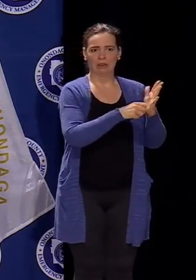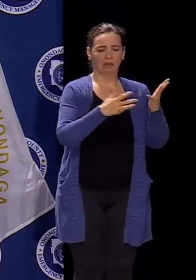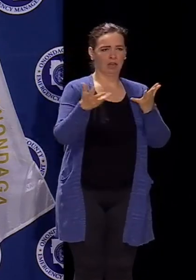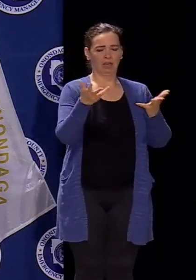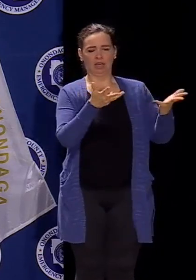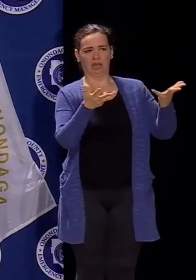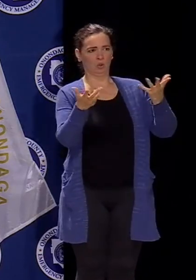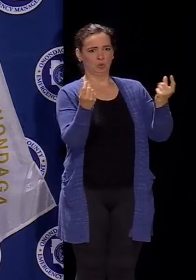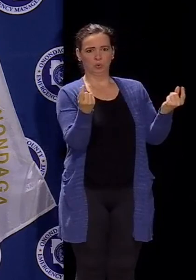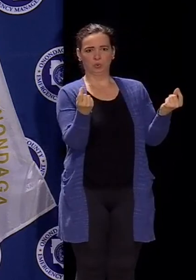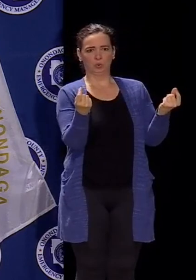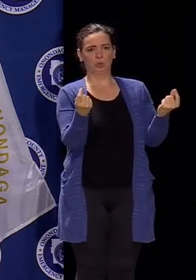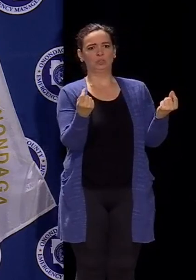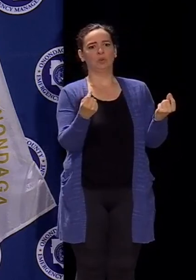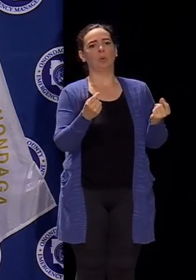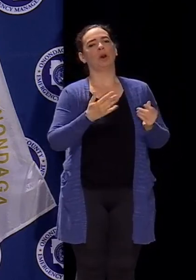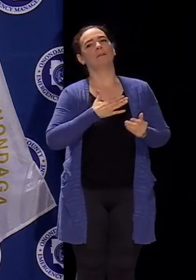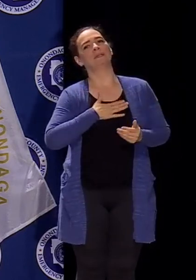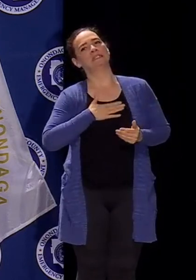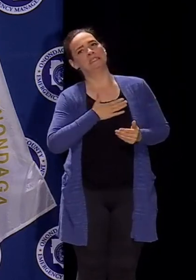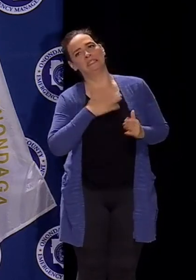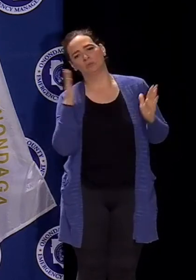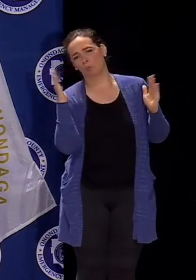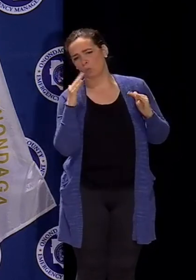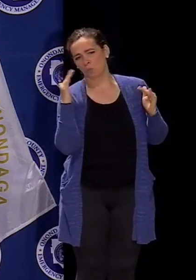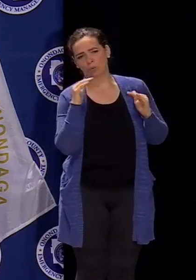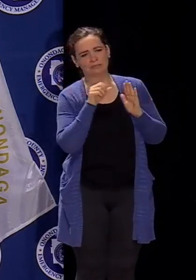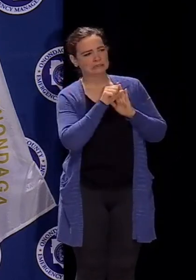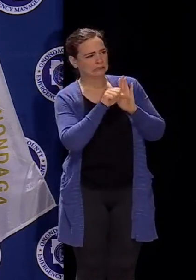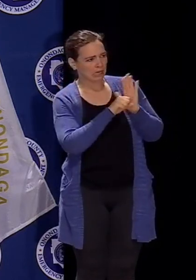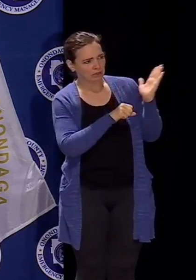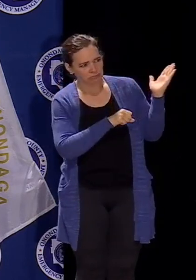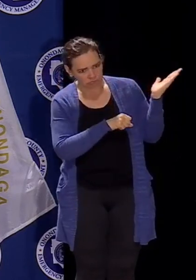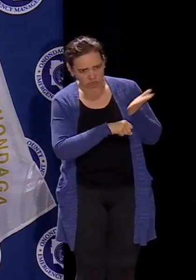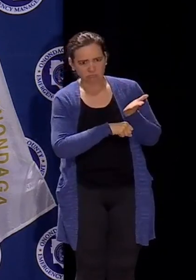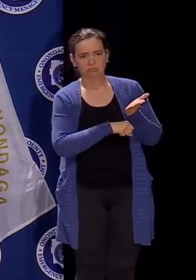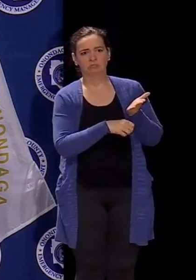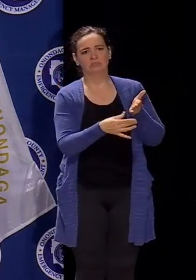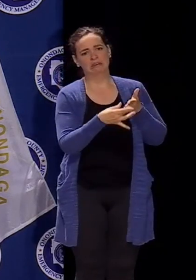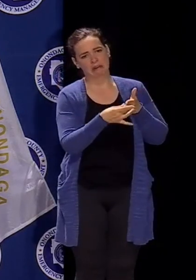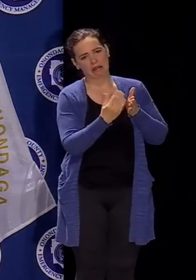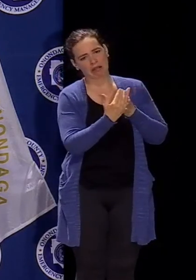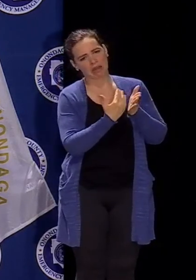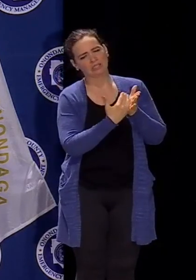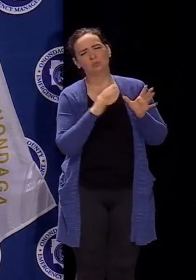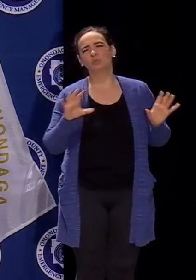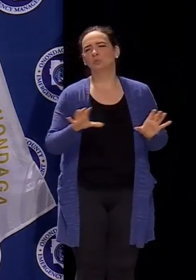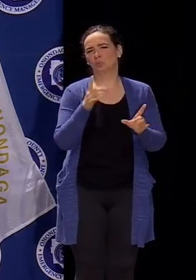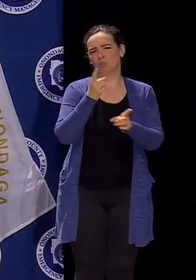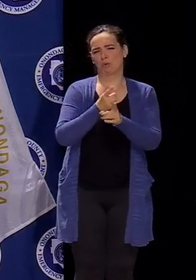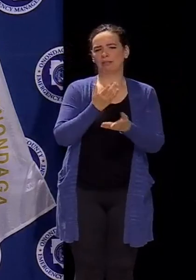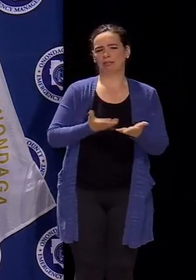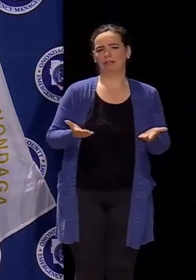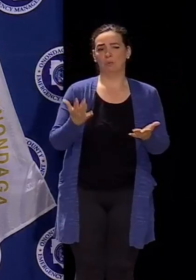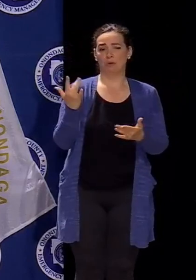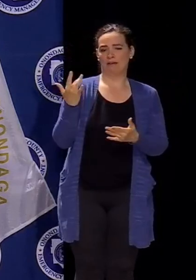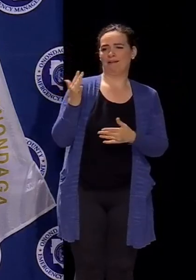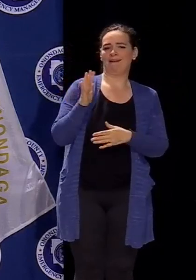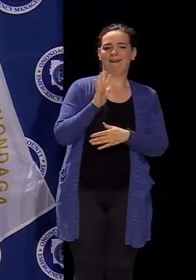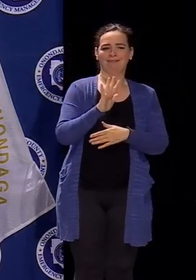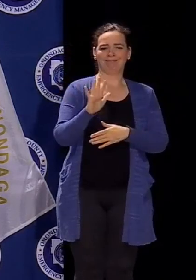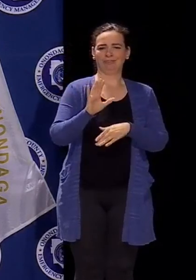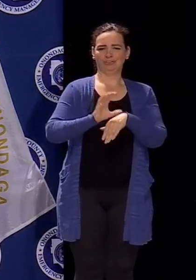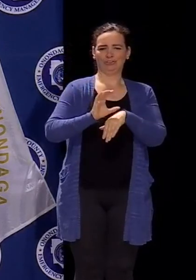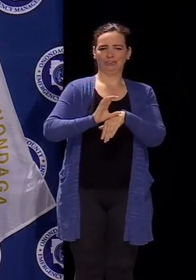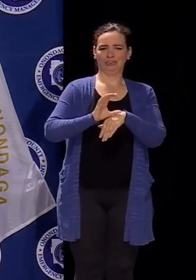let's just give clarity to this so that they can do the right thing, because they want their parishioners to be healthy